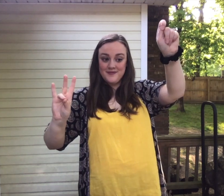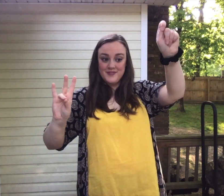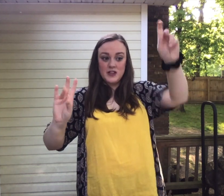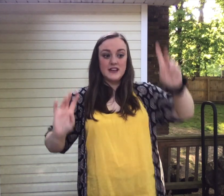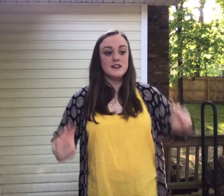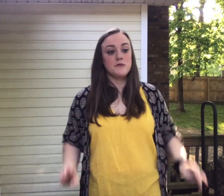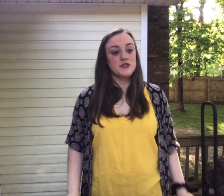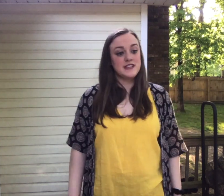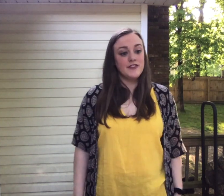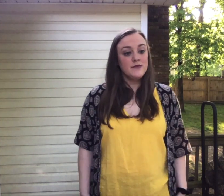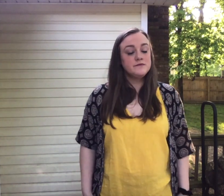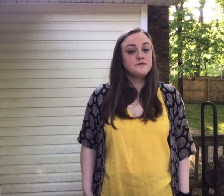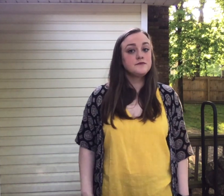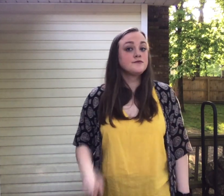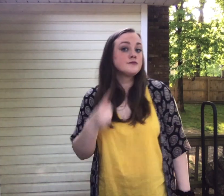Okay, and number 7.